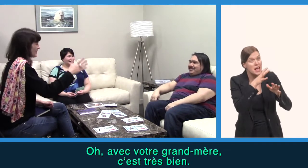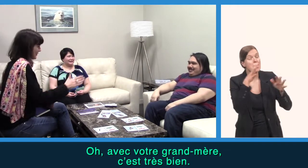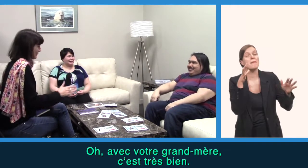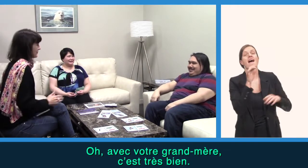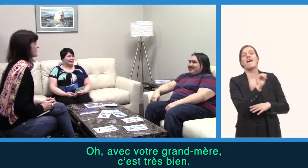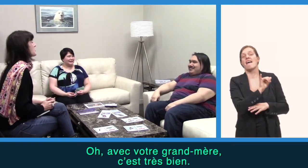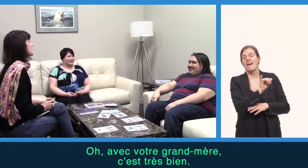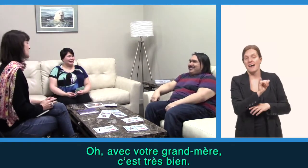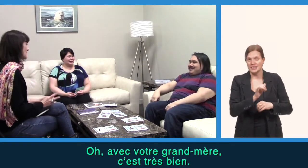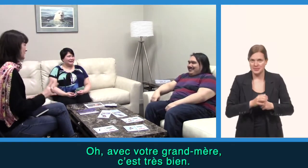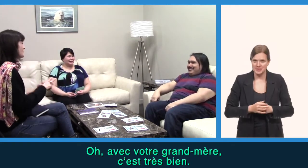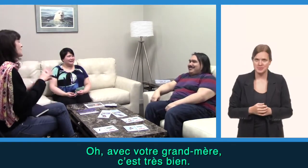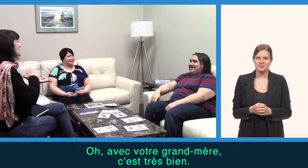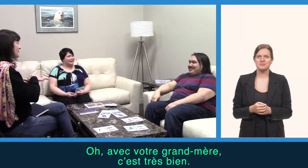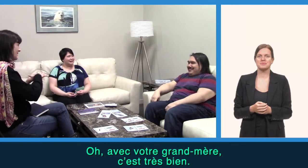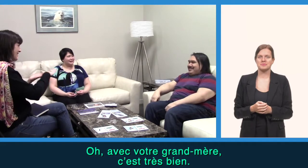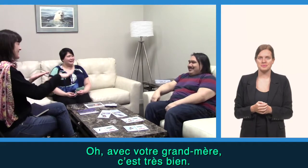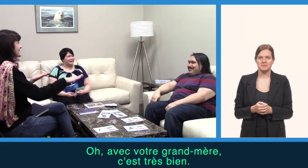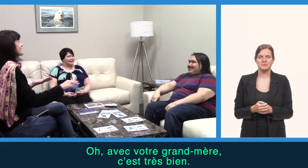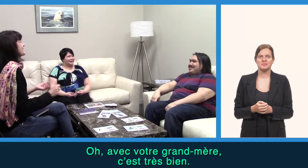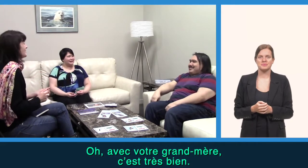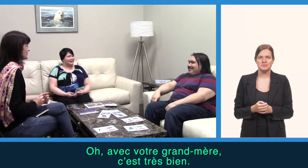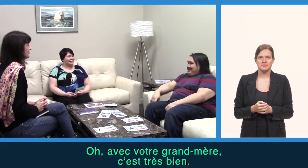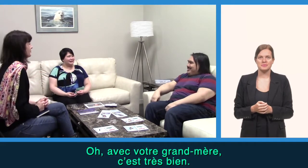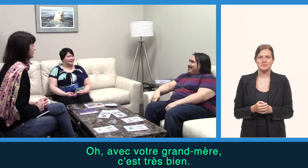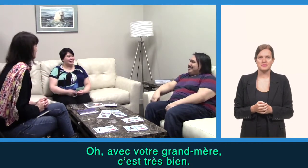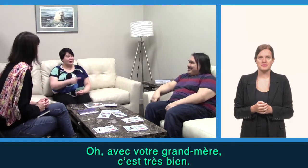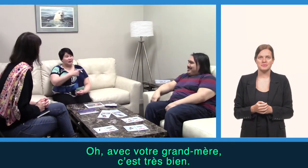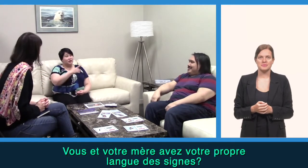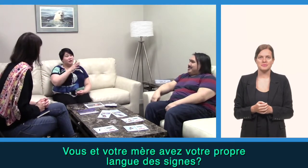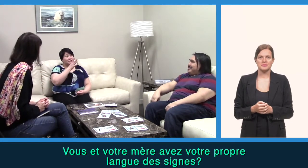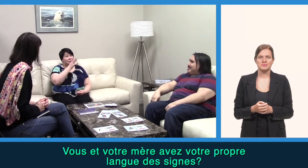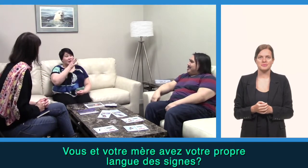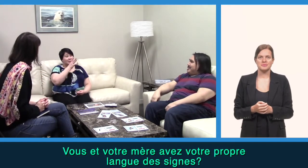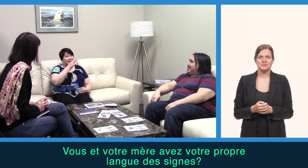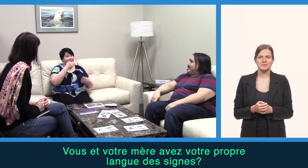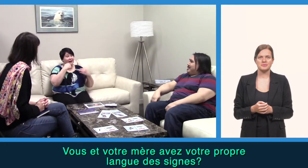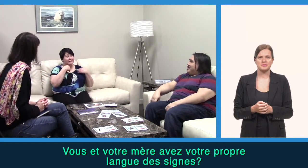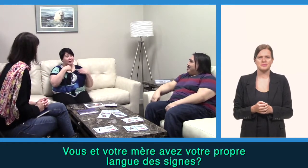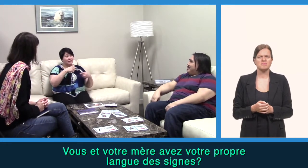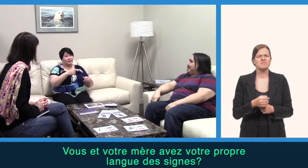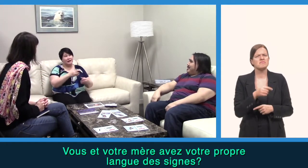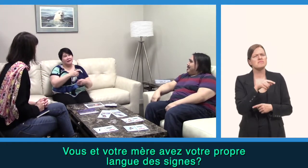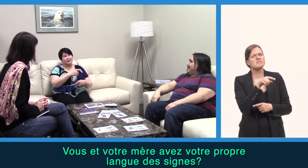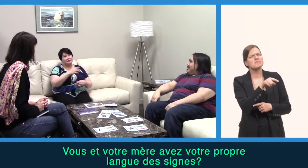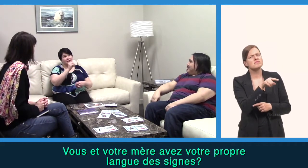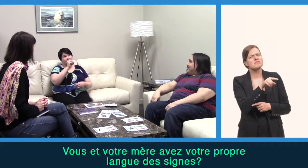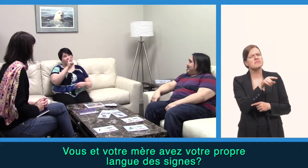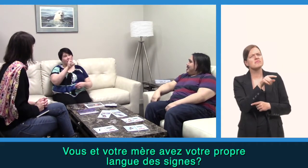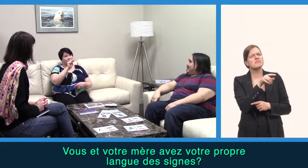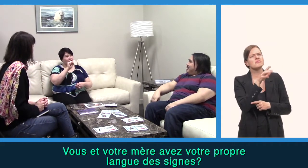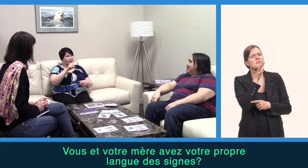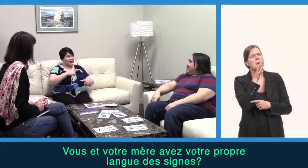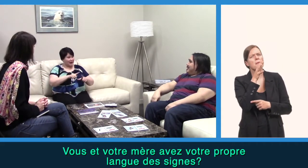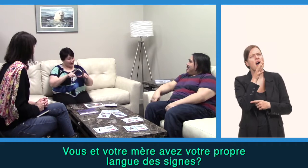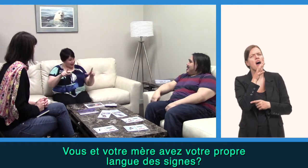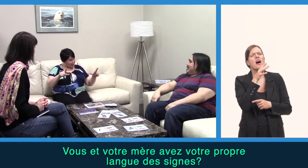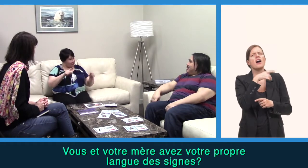with your grandmother. Oh, that's very nice. You and Mom have your